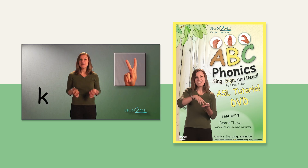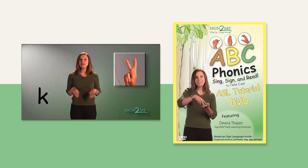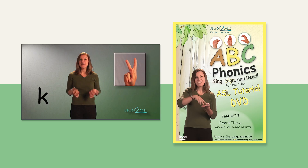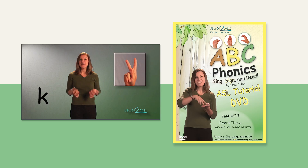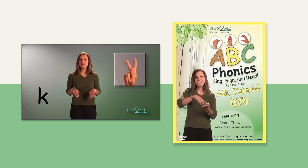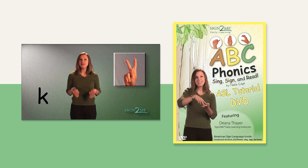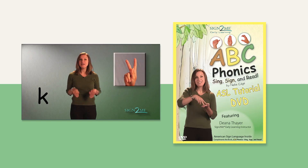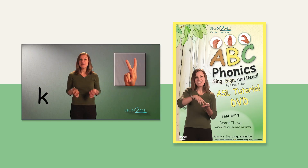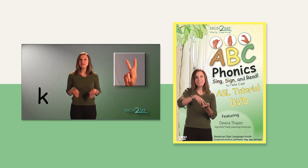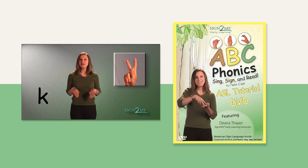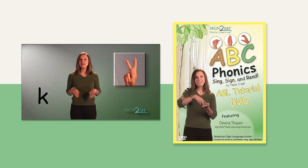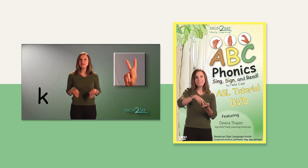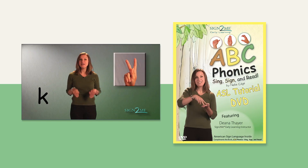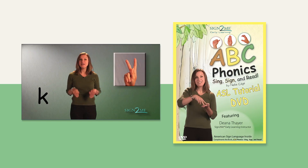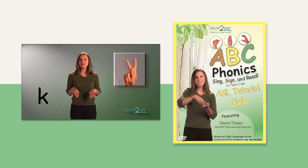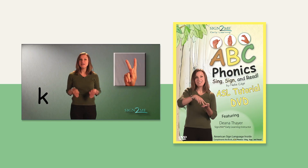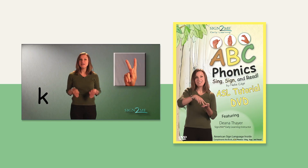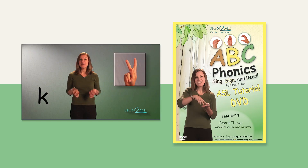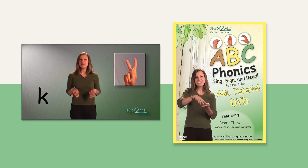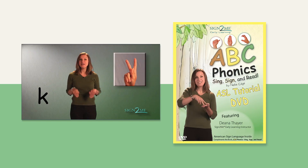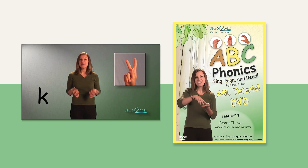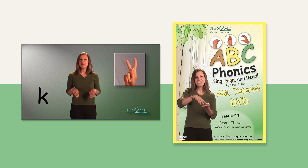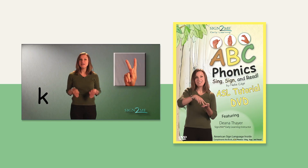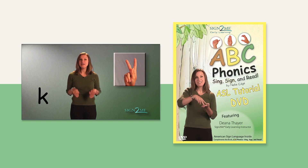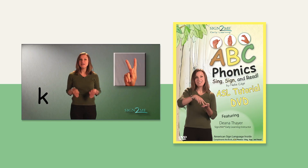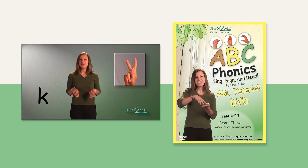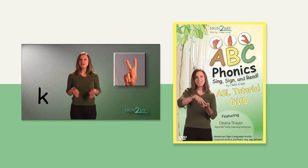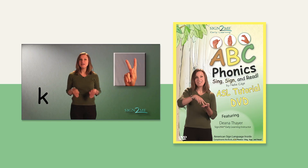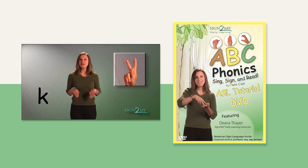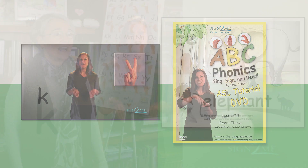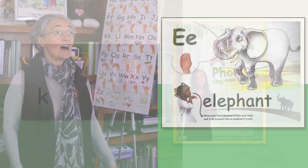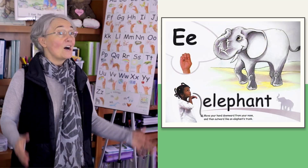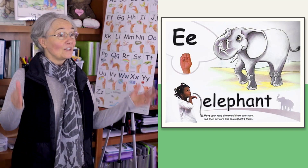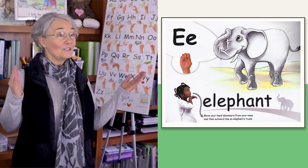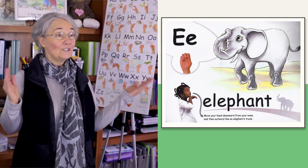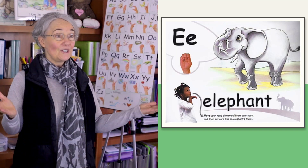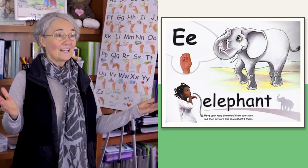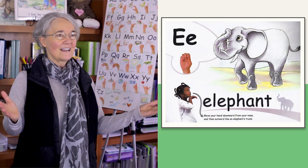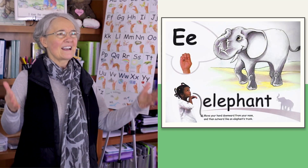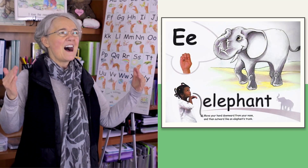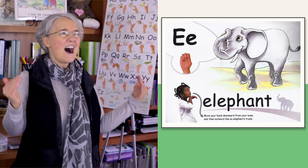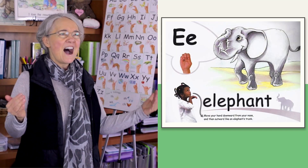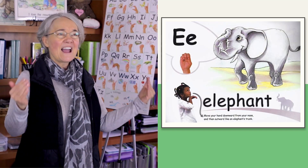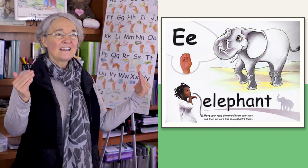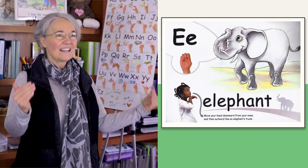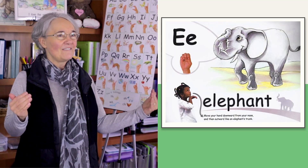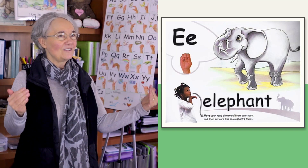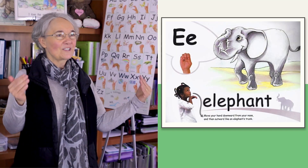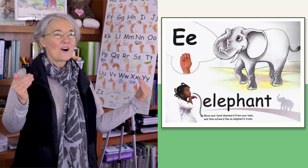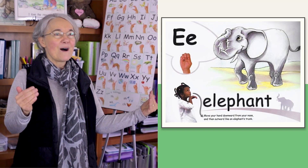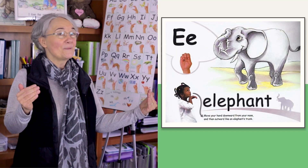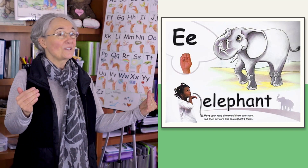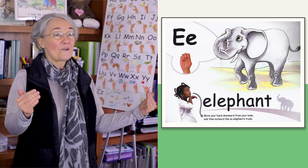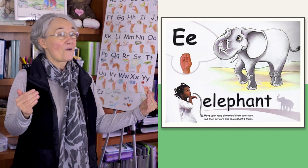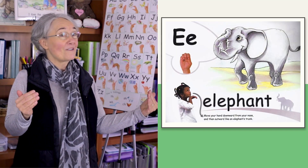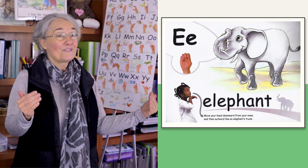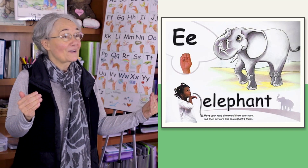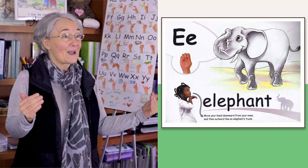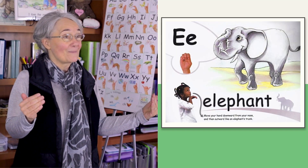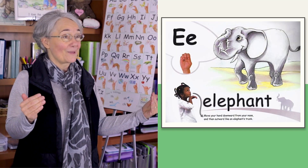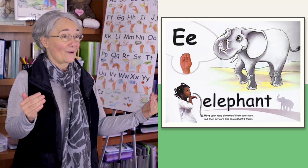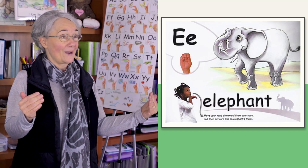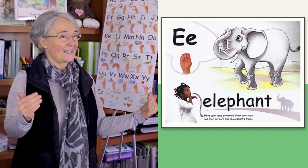into your classroom and learn right along with your students. Look at high-level Common